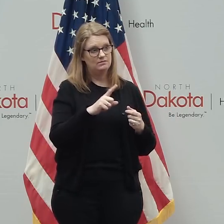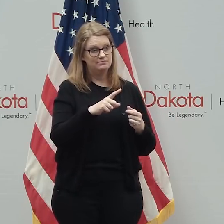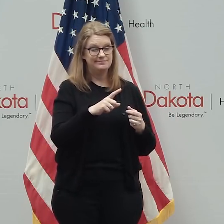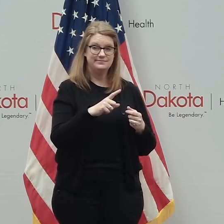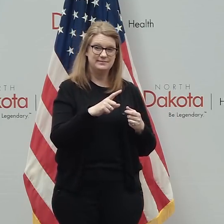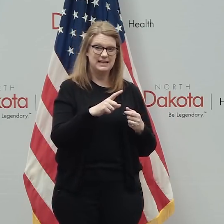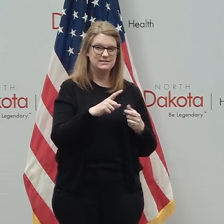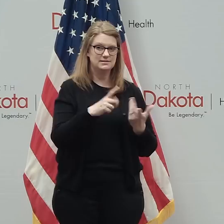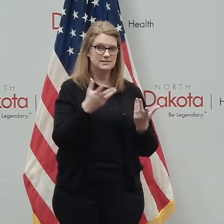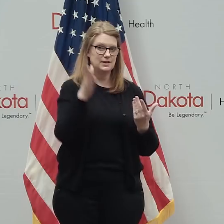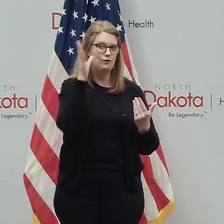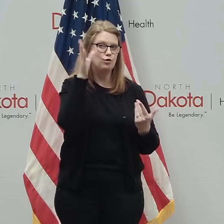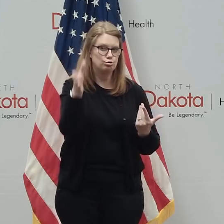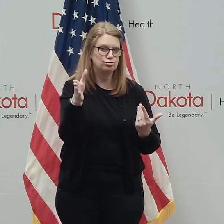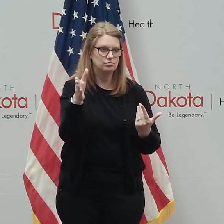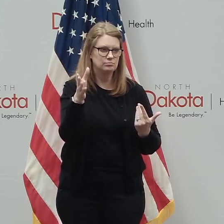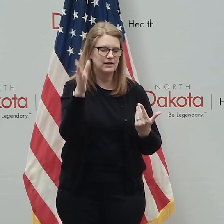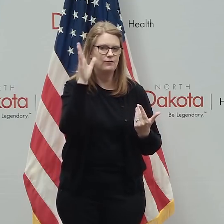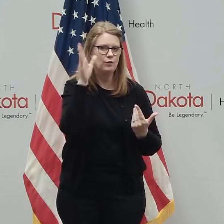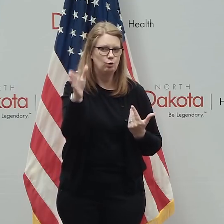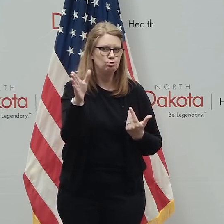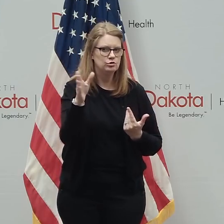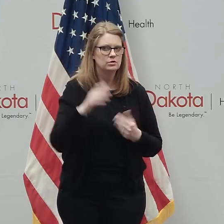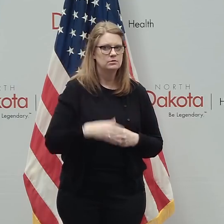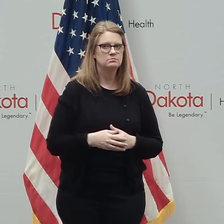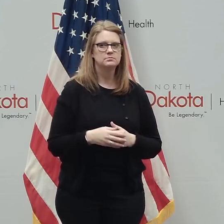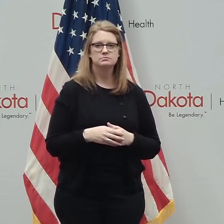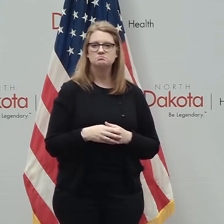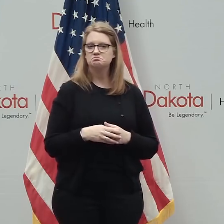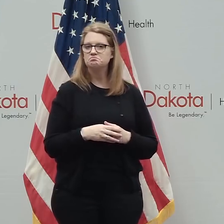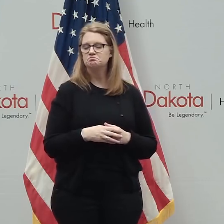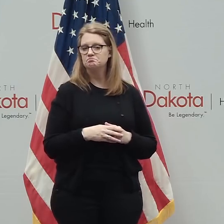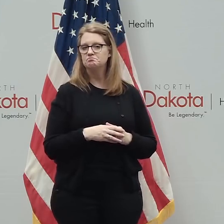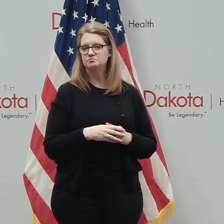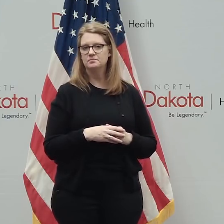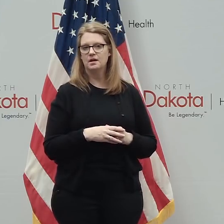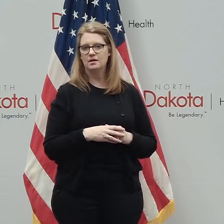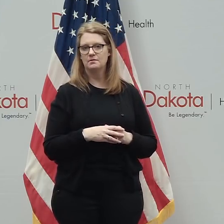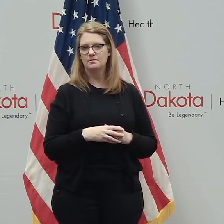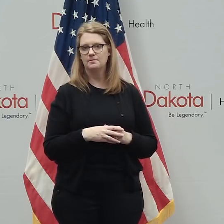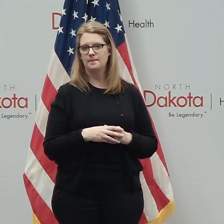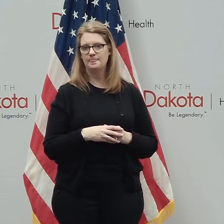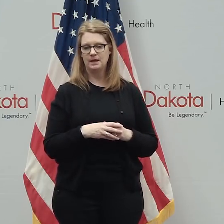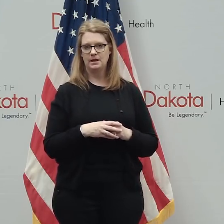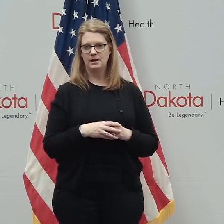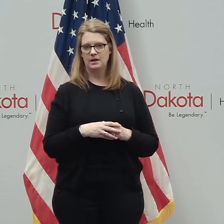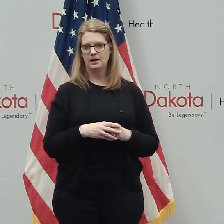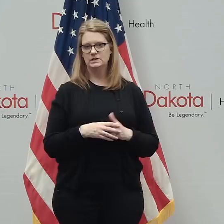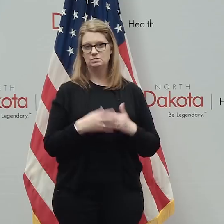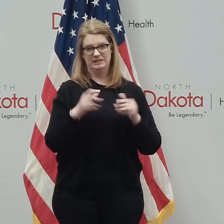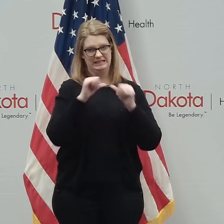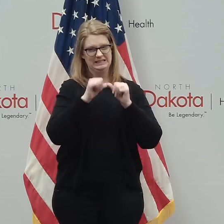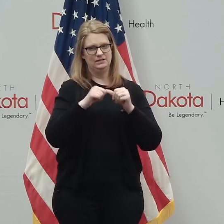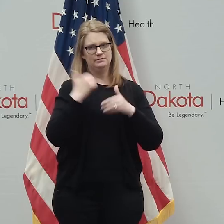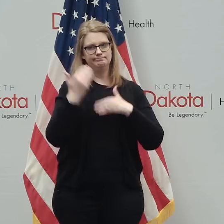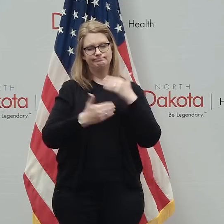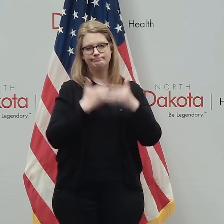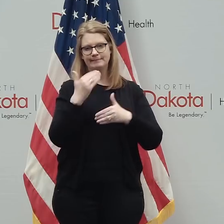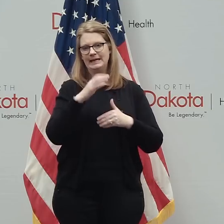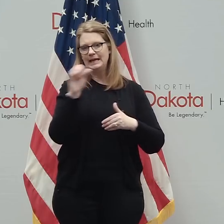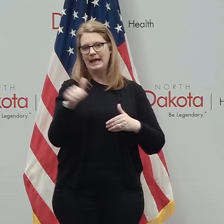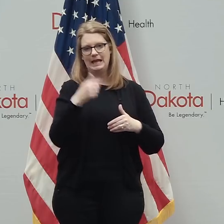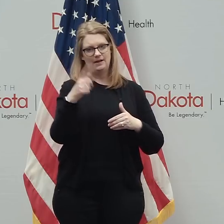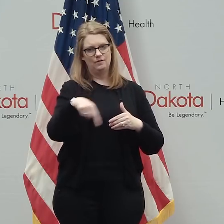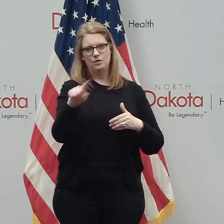the future where you'll be seeing as we move forward in this environment of anybody who wants to